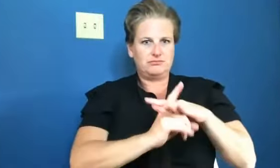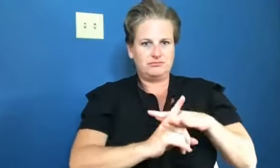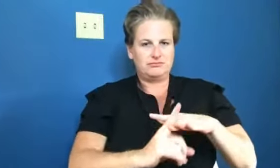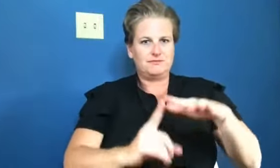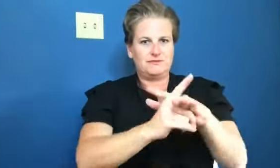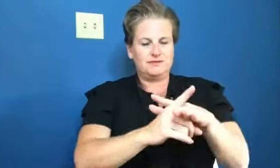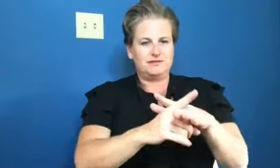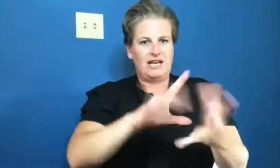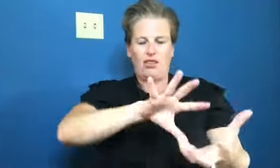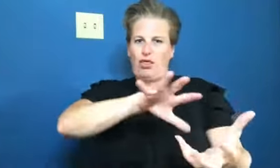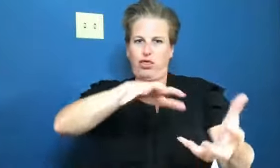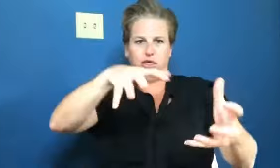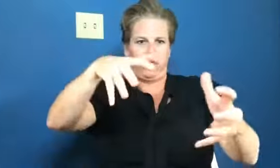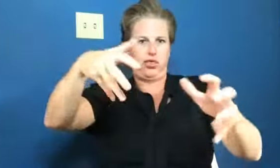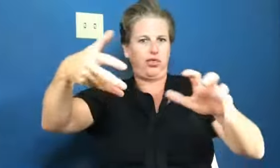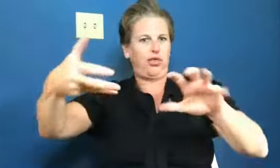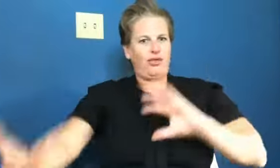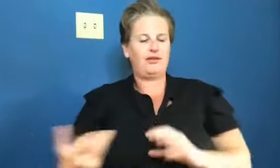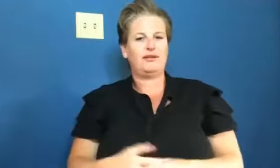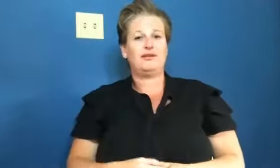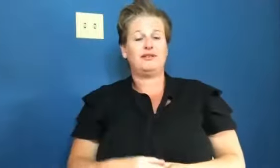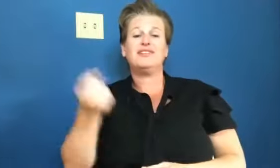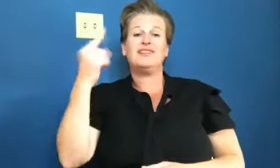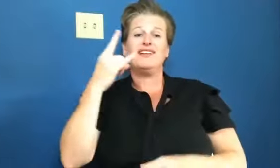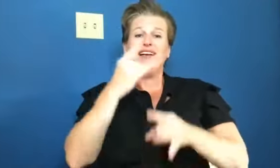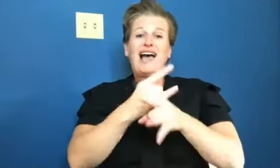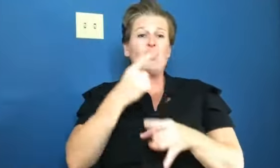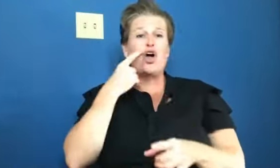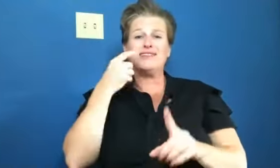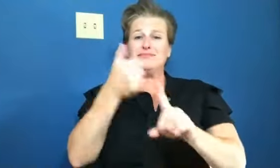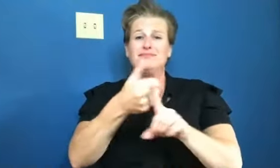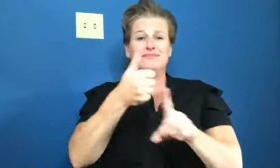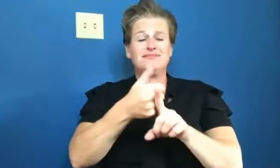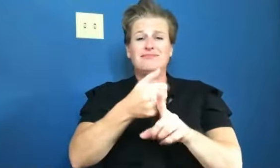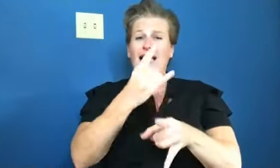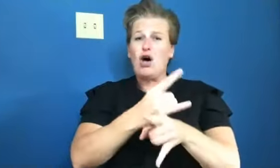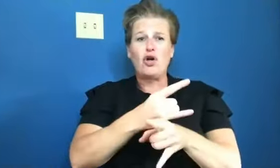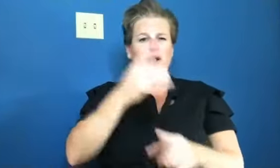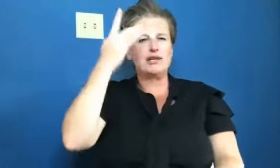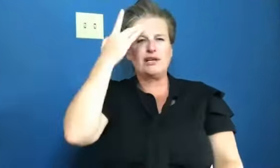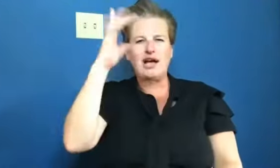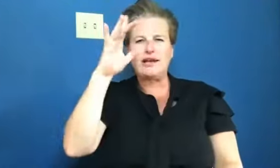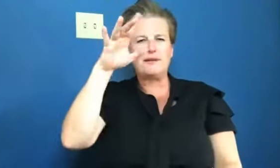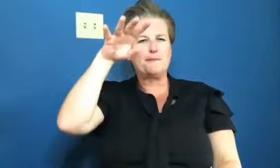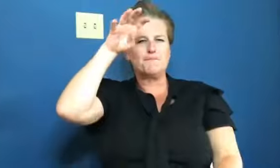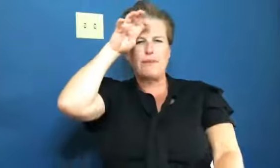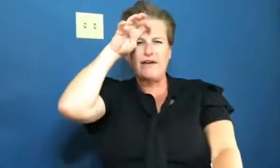my life in an epic fashion, because alcoholism is cunning, baffling, and powerful. It never slows down. It's progressive. So by the time I moved to